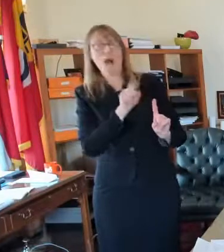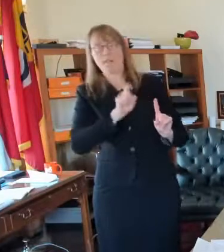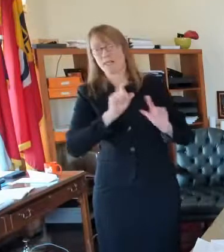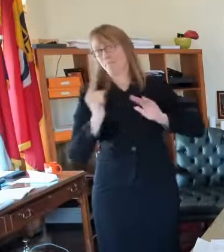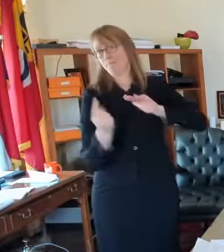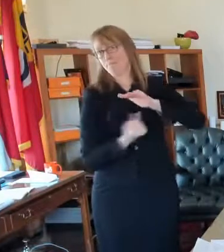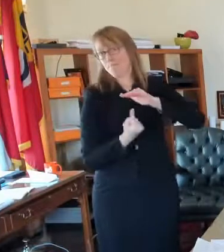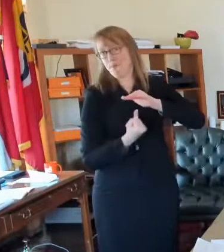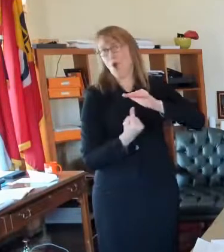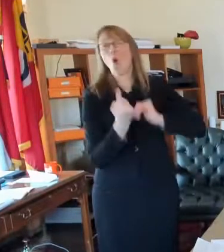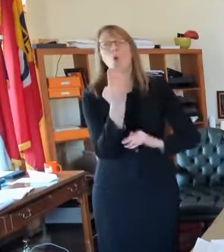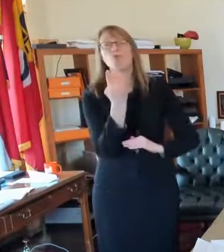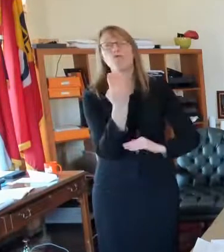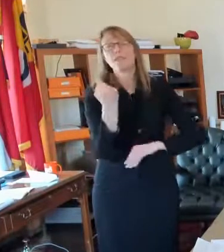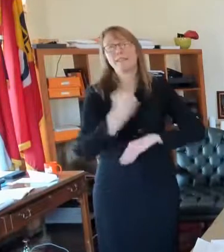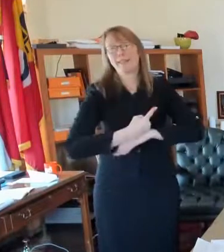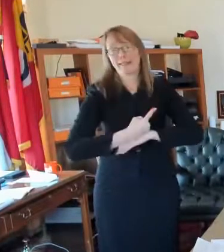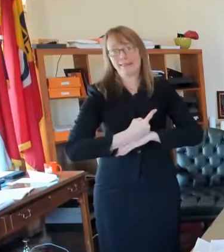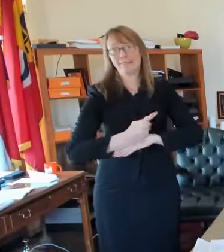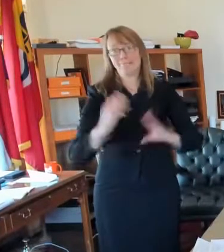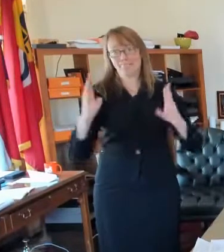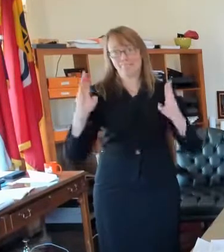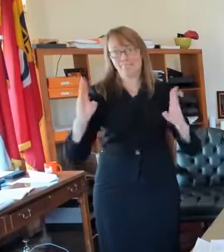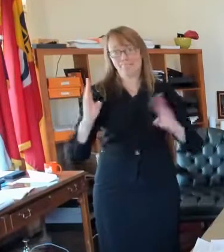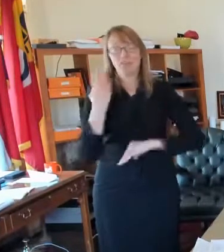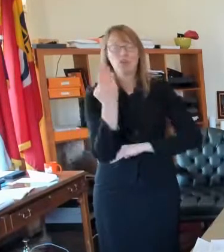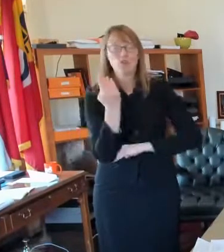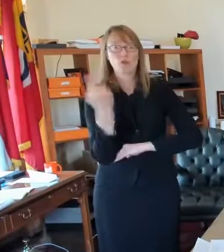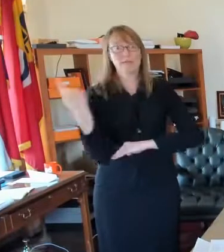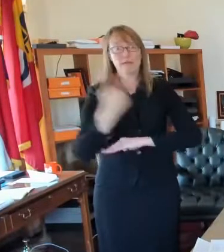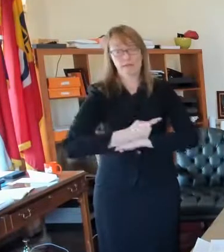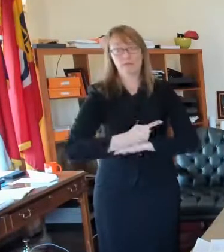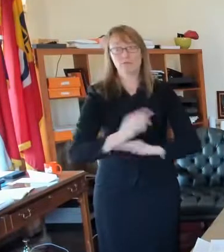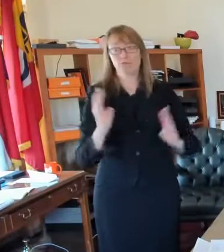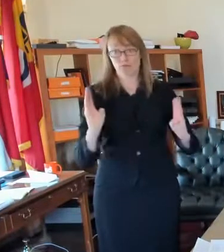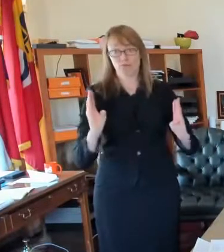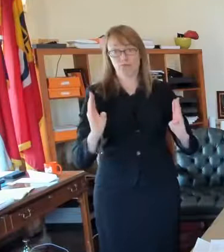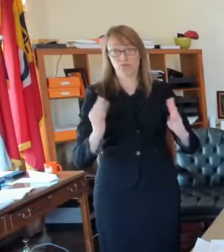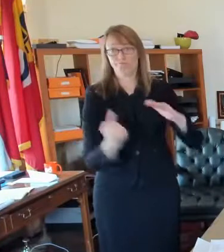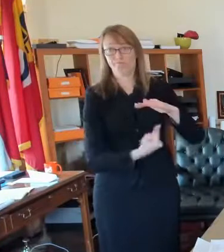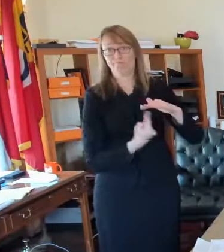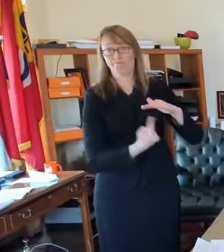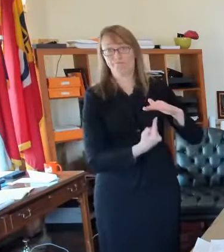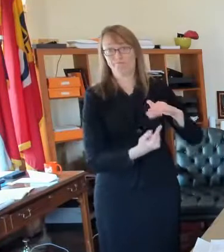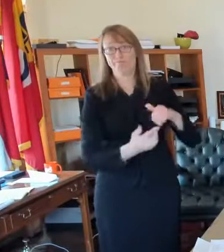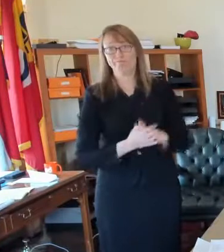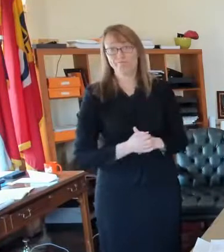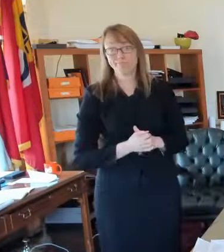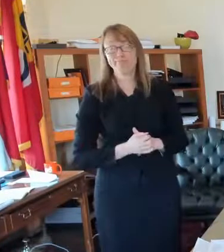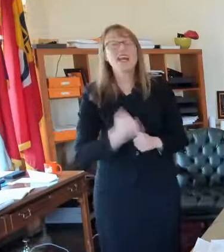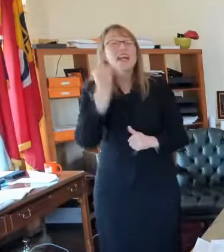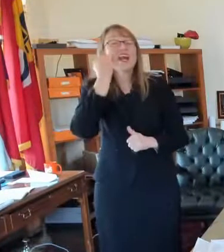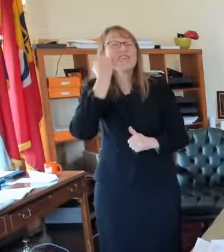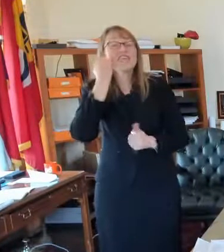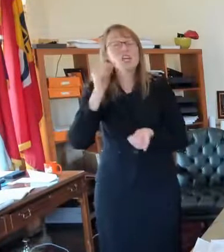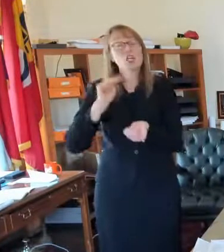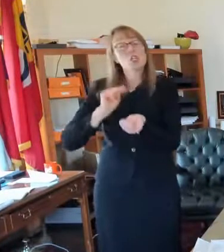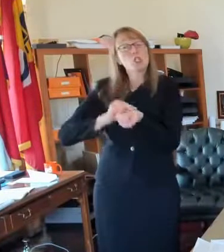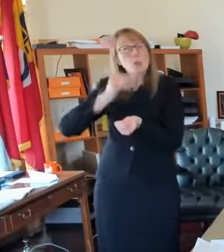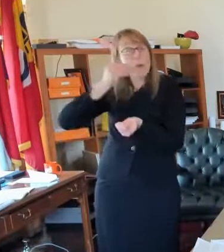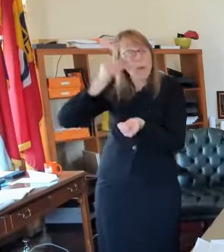situations, particularly congregate living situations, we often recommend that person be